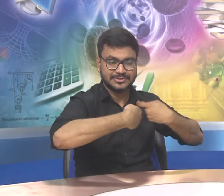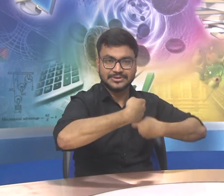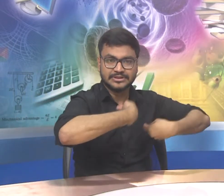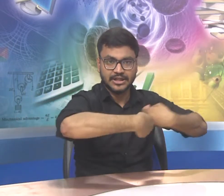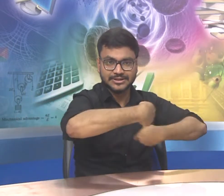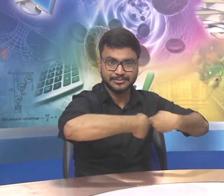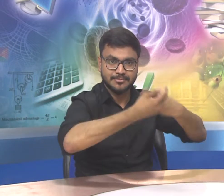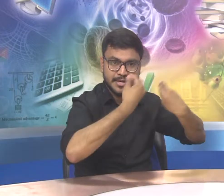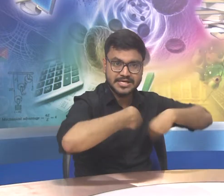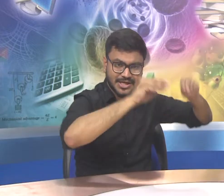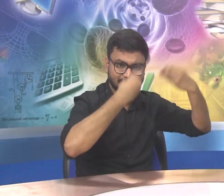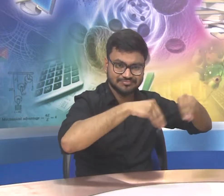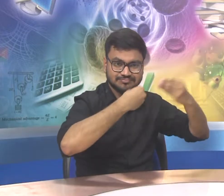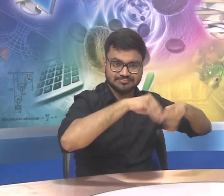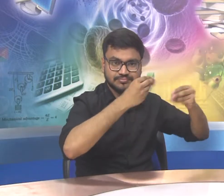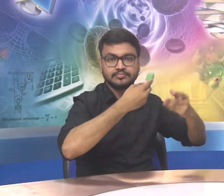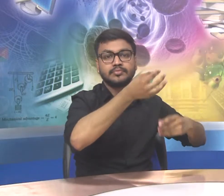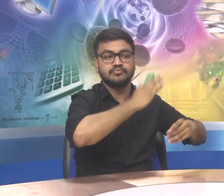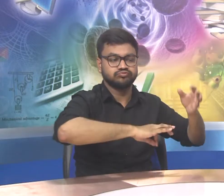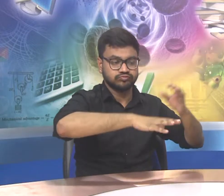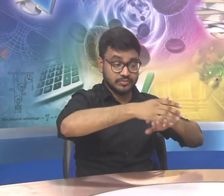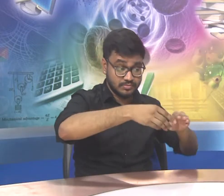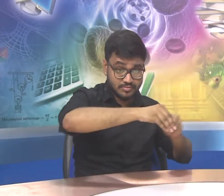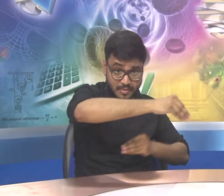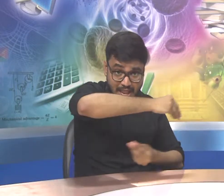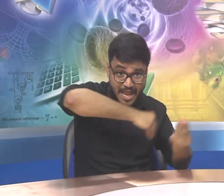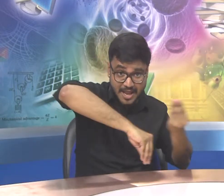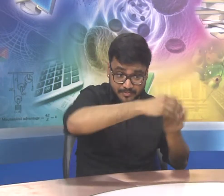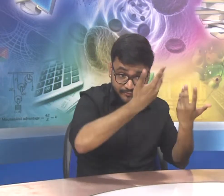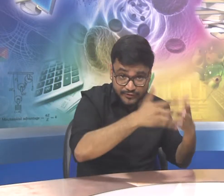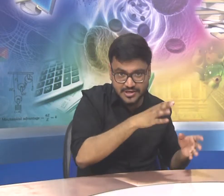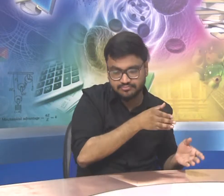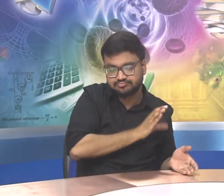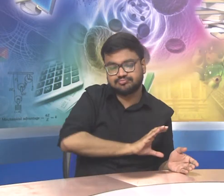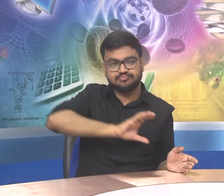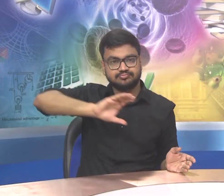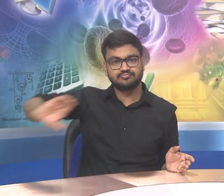Exim Bank can provide you the required support and assistance.